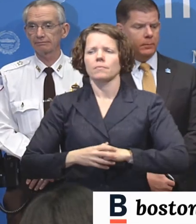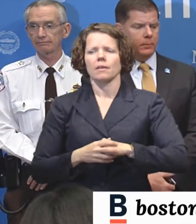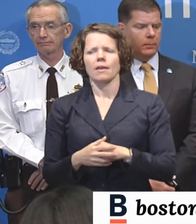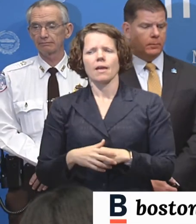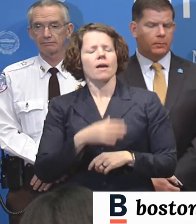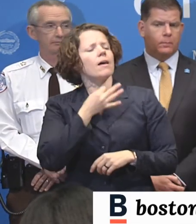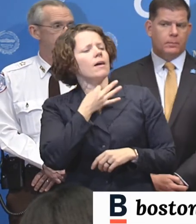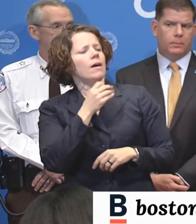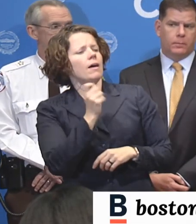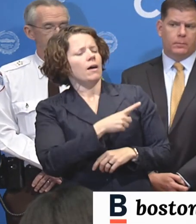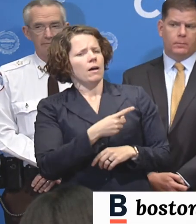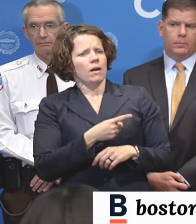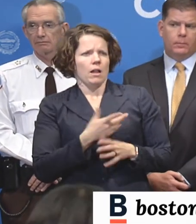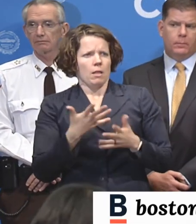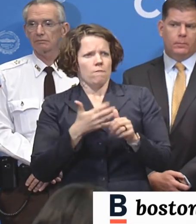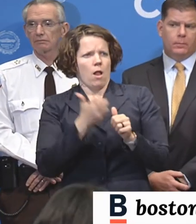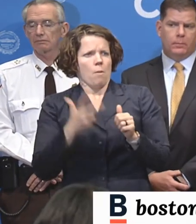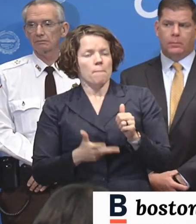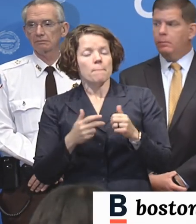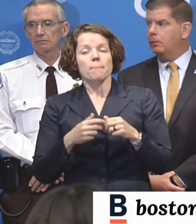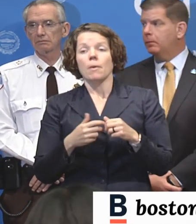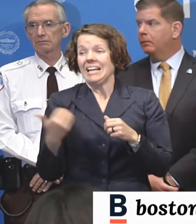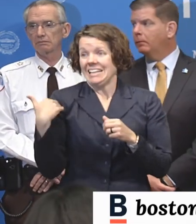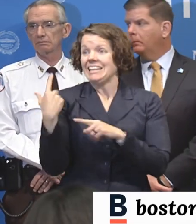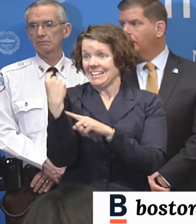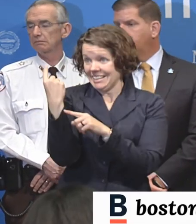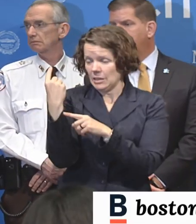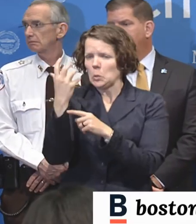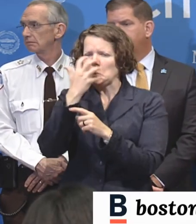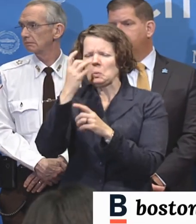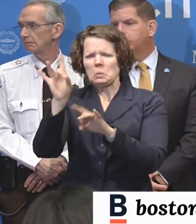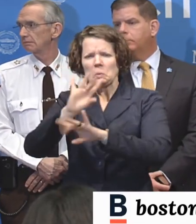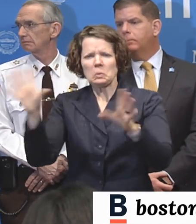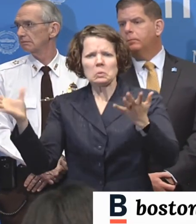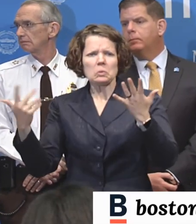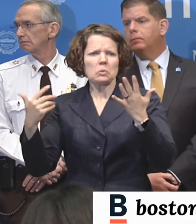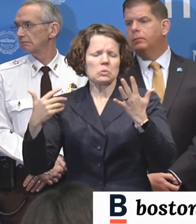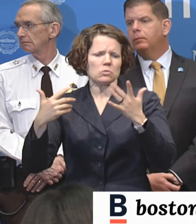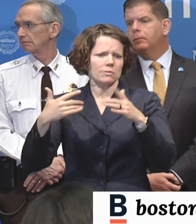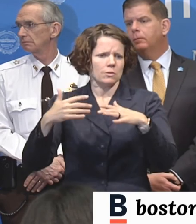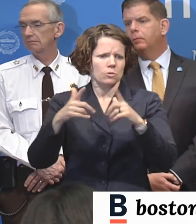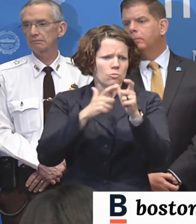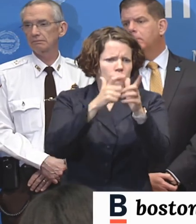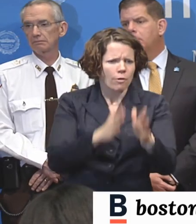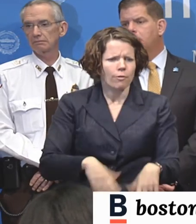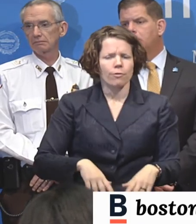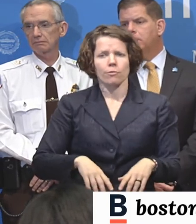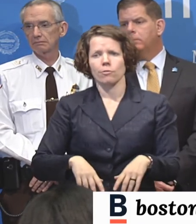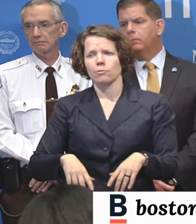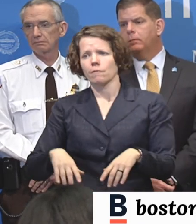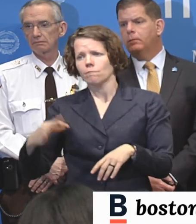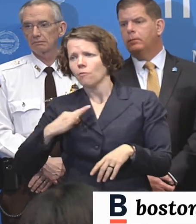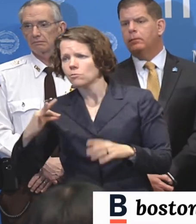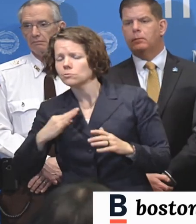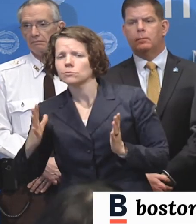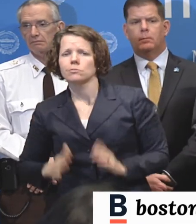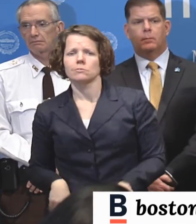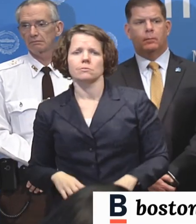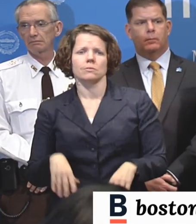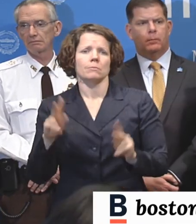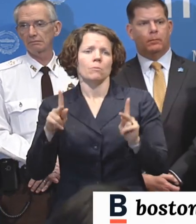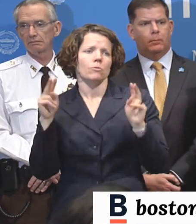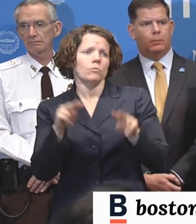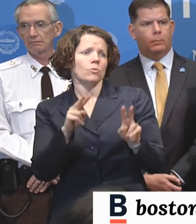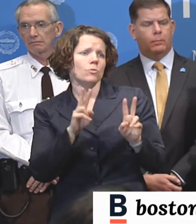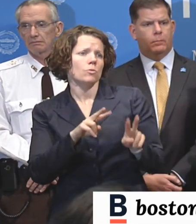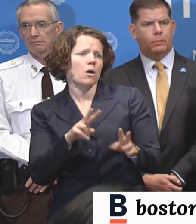but last year was pretty dreadful on the course for runners, spectators, those of us working, everything. Was there ever any consideration giving to pushing it